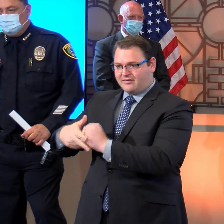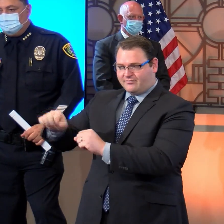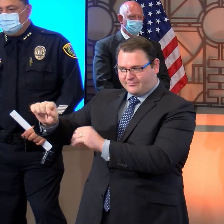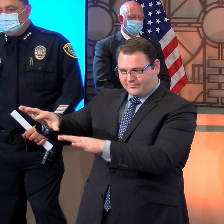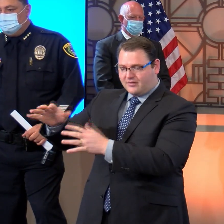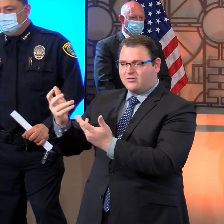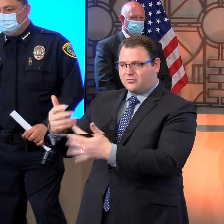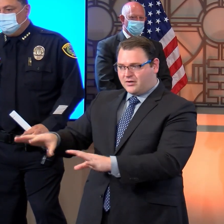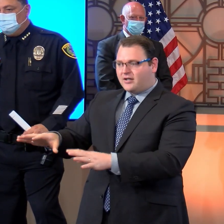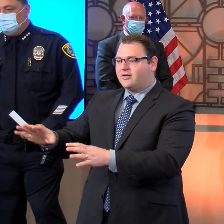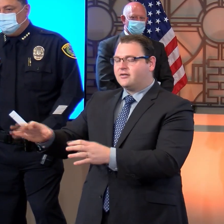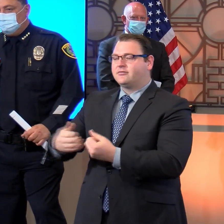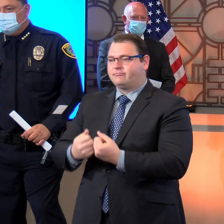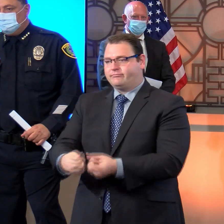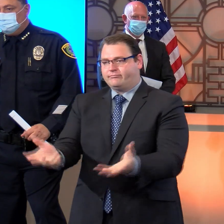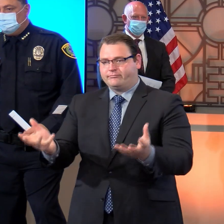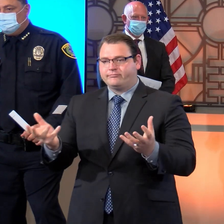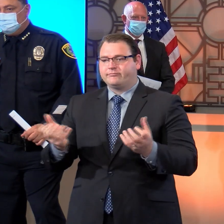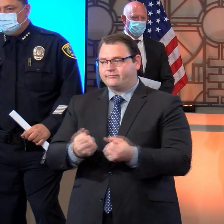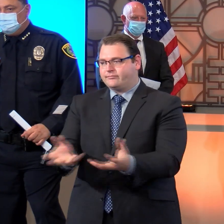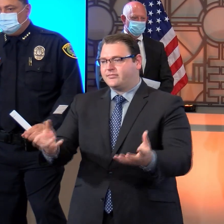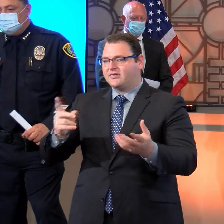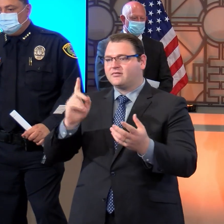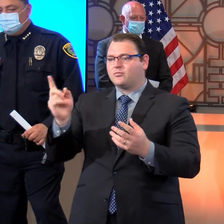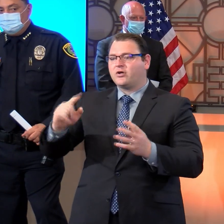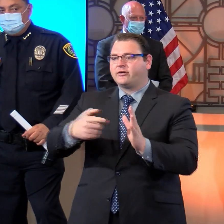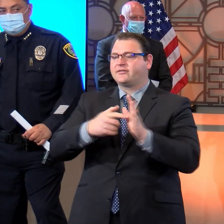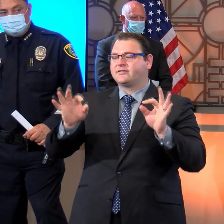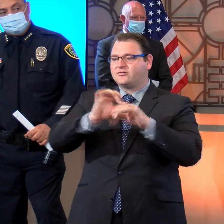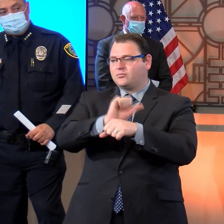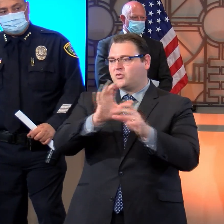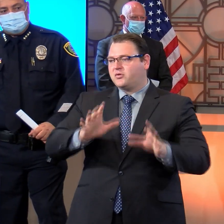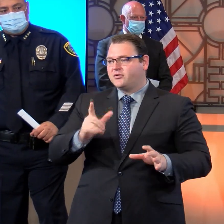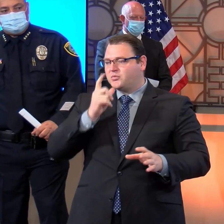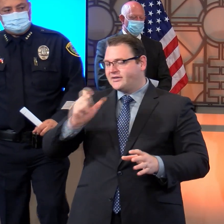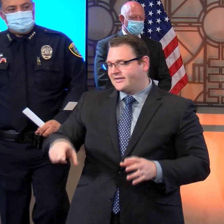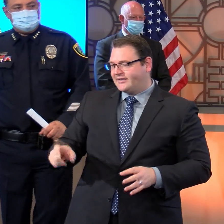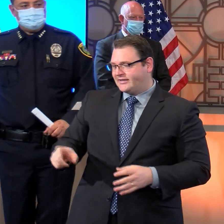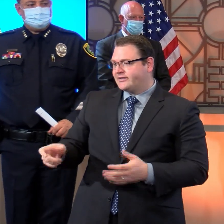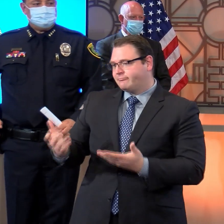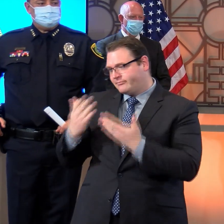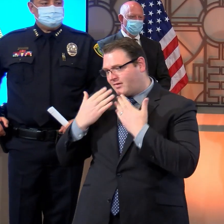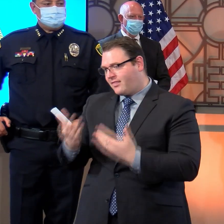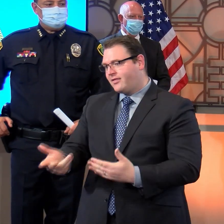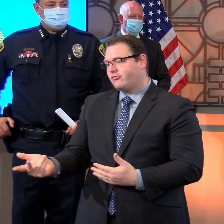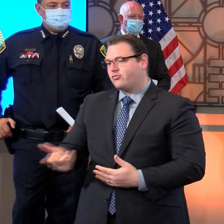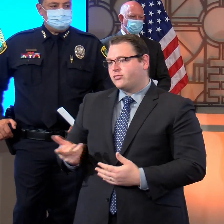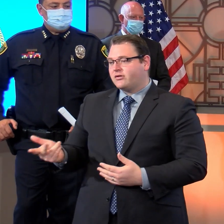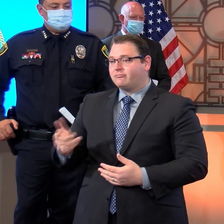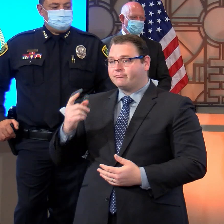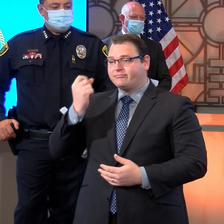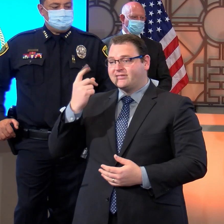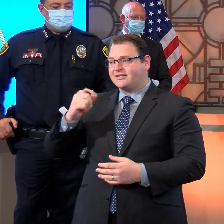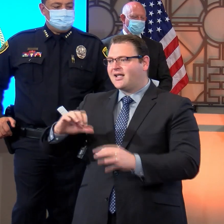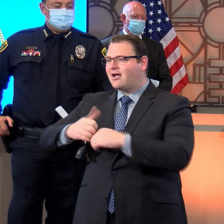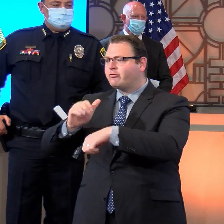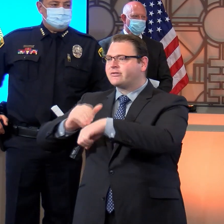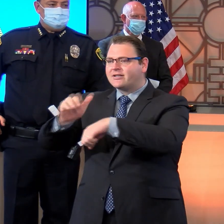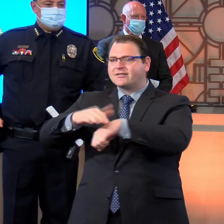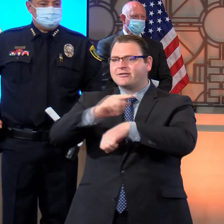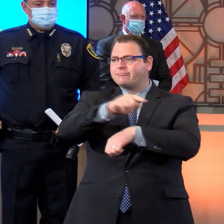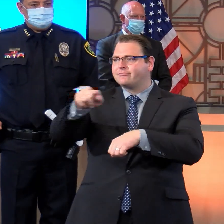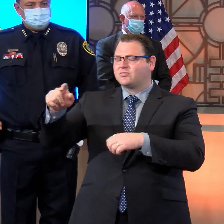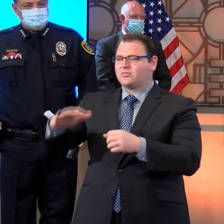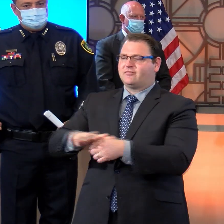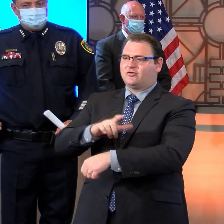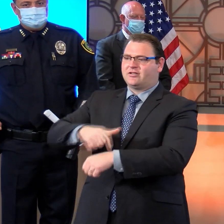then distributing them out to the essential employees that need them. Logistics is a full-time job, and all these men